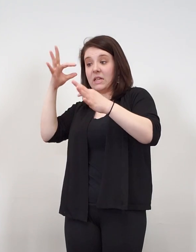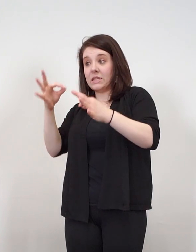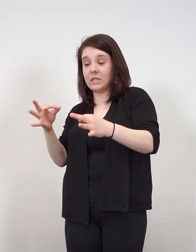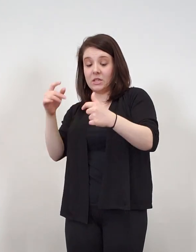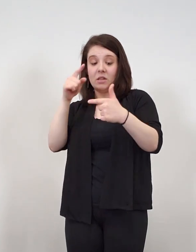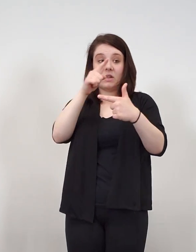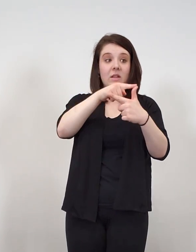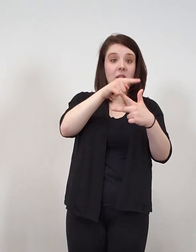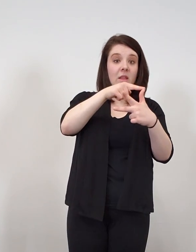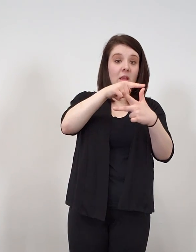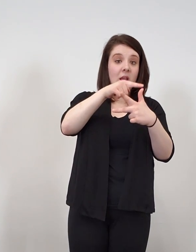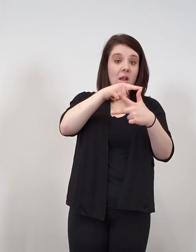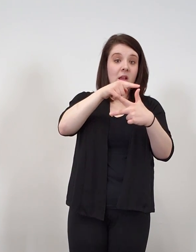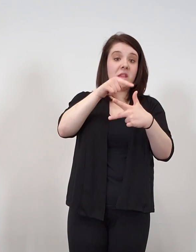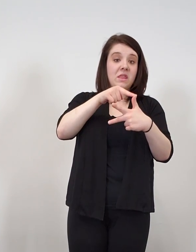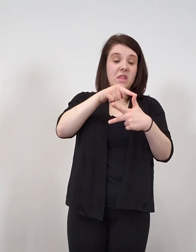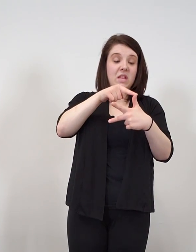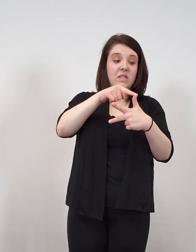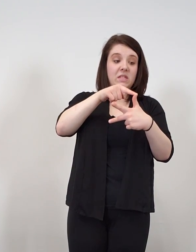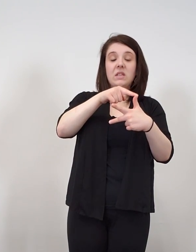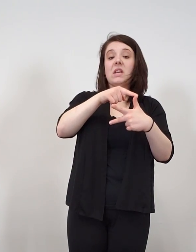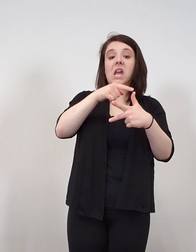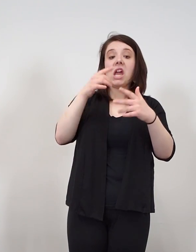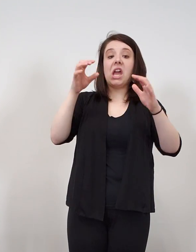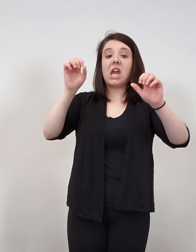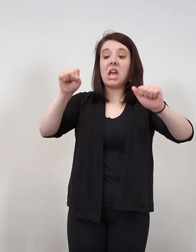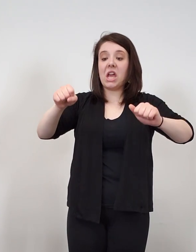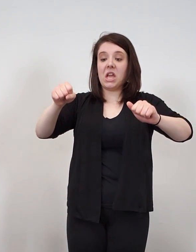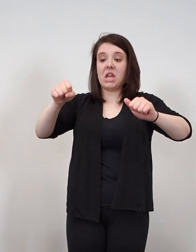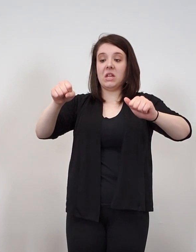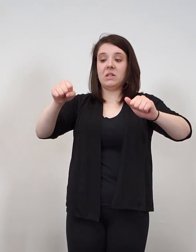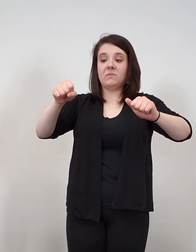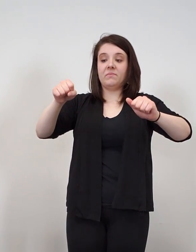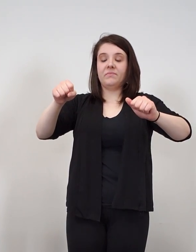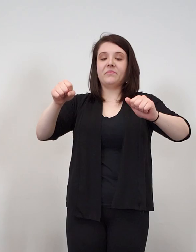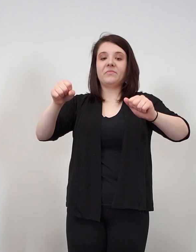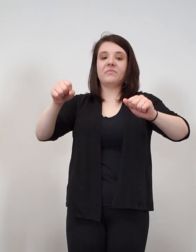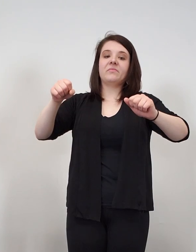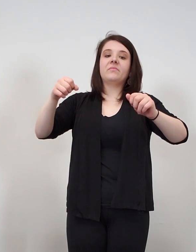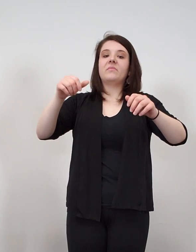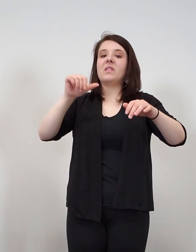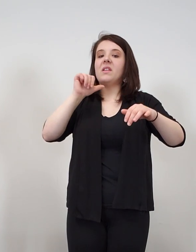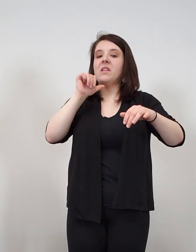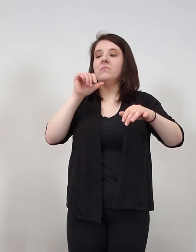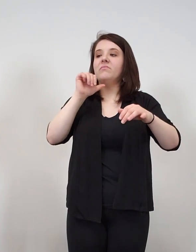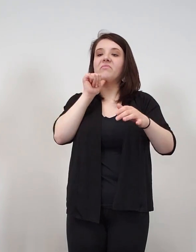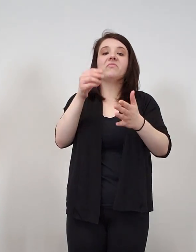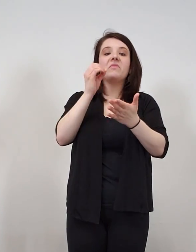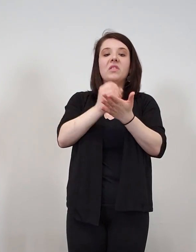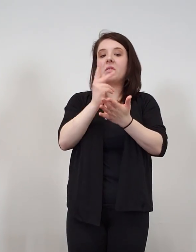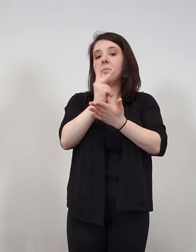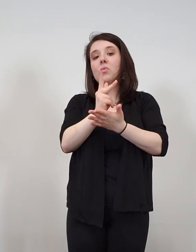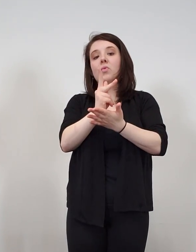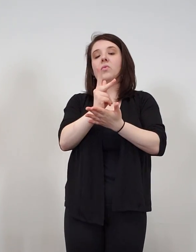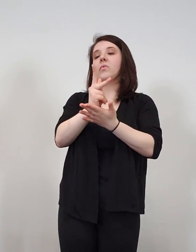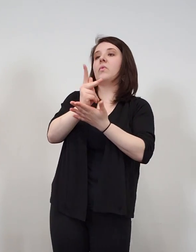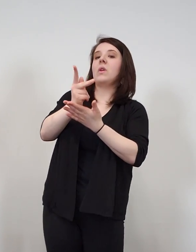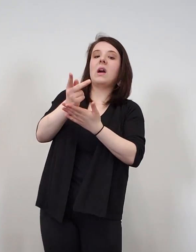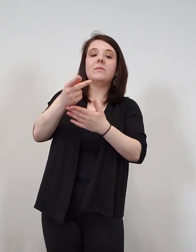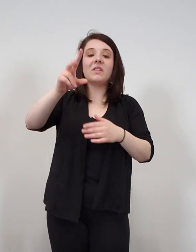laws and decide whether they follow or fit within the constitutional guidelines. If not, then they're ruled